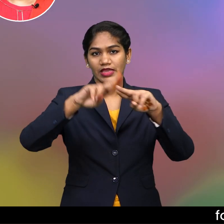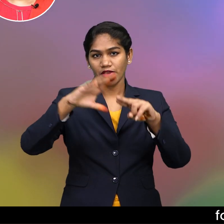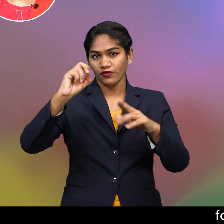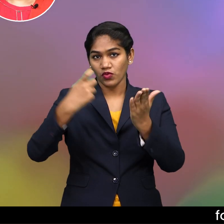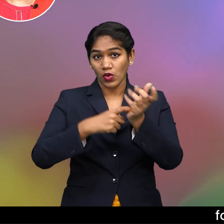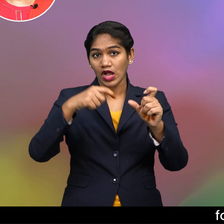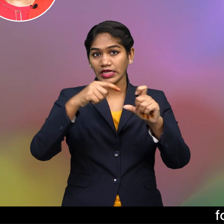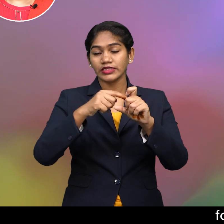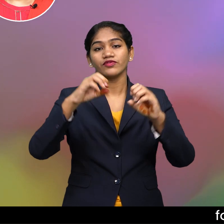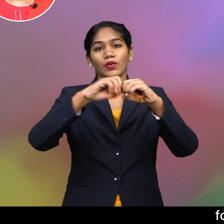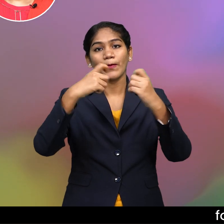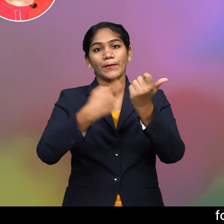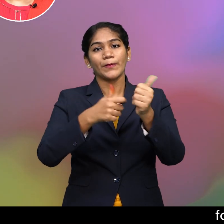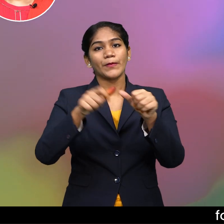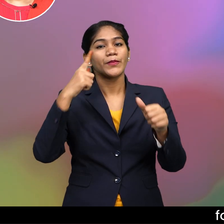forebrain,